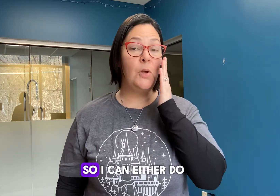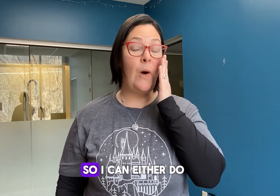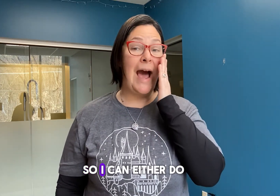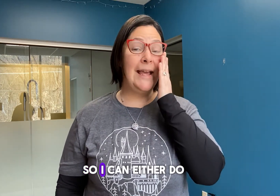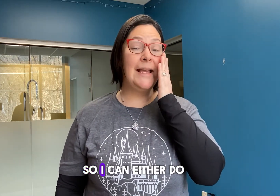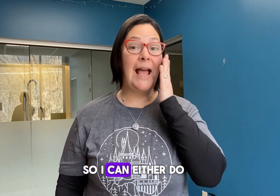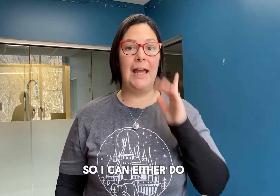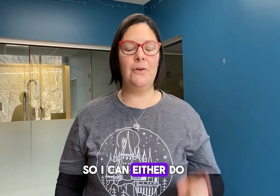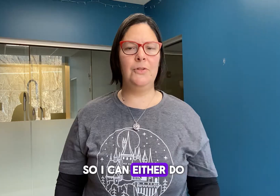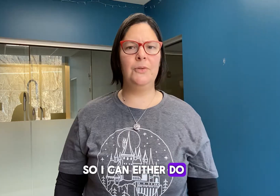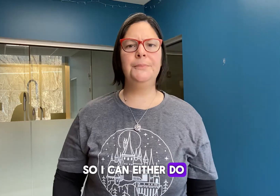I can either do